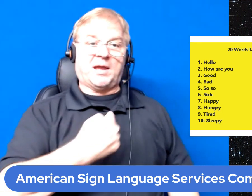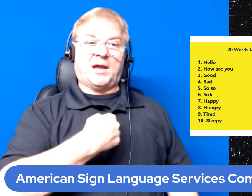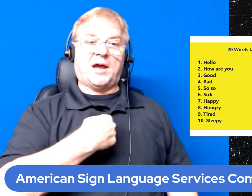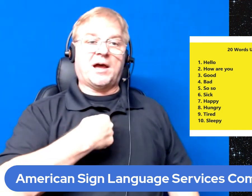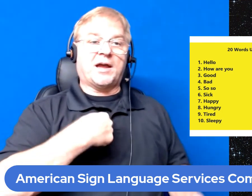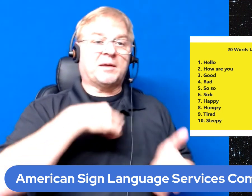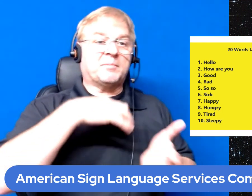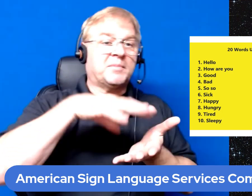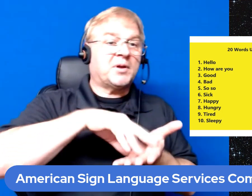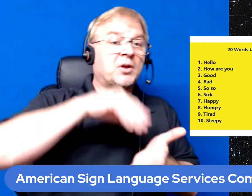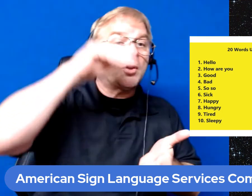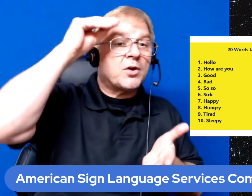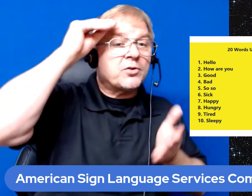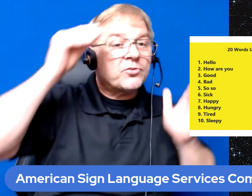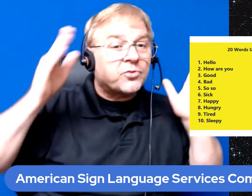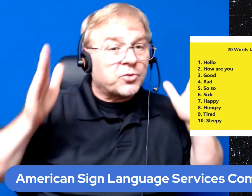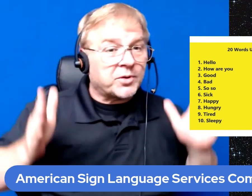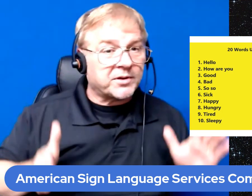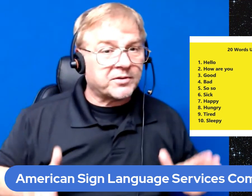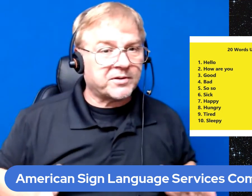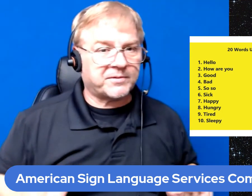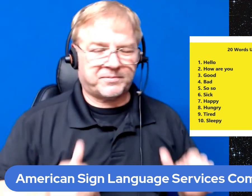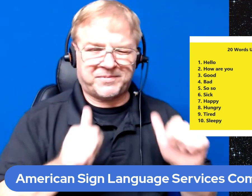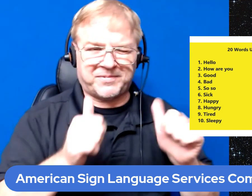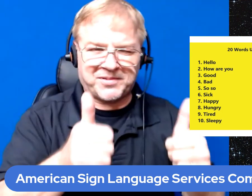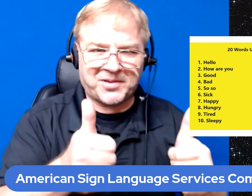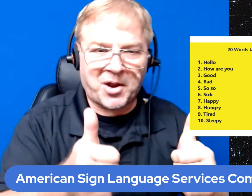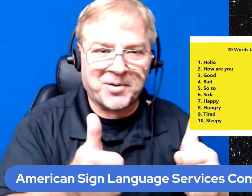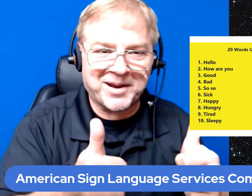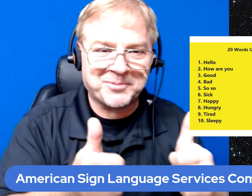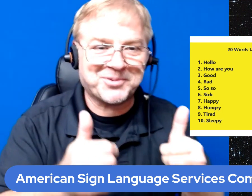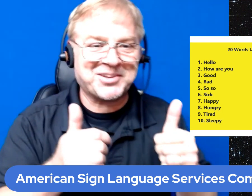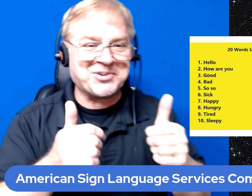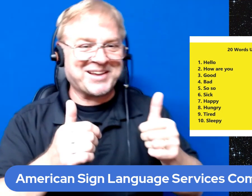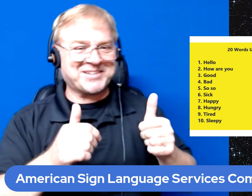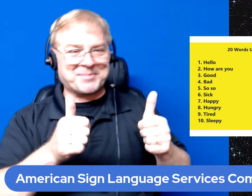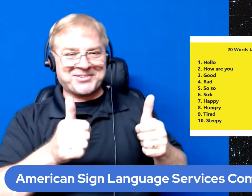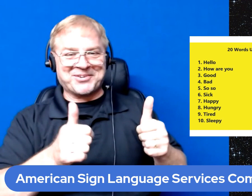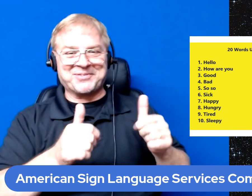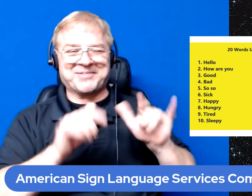I'm a student. All right, we'll see you next episode.